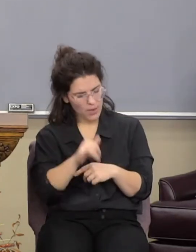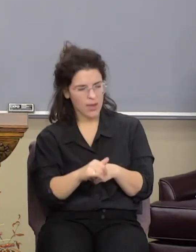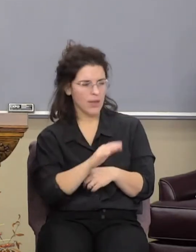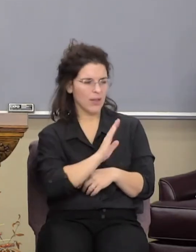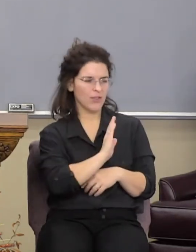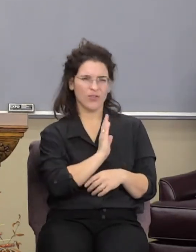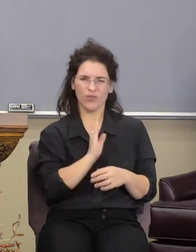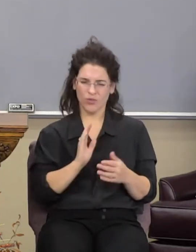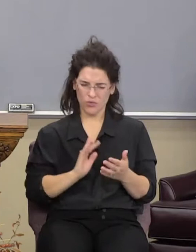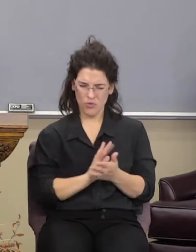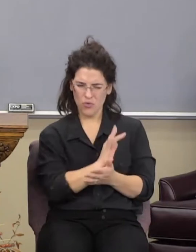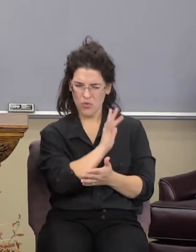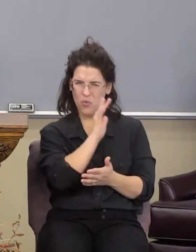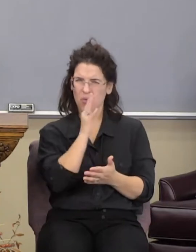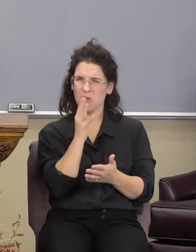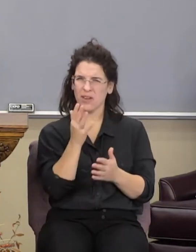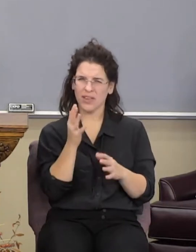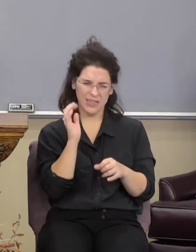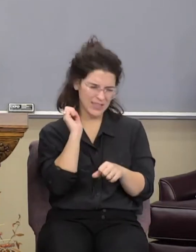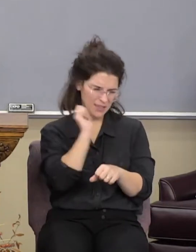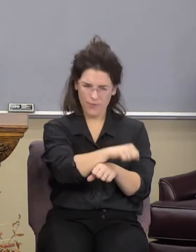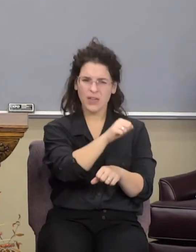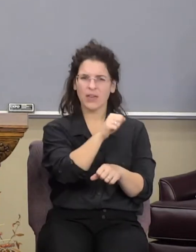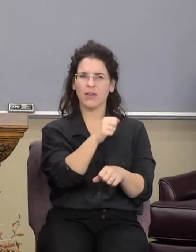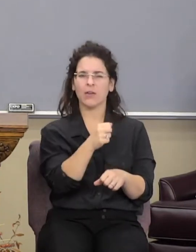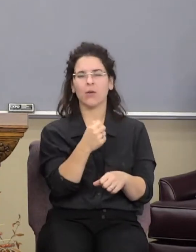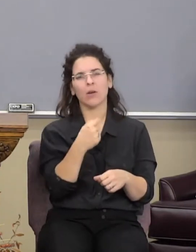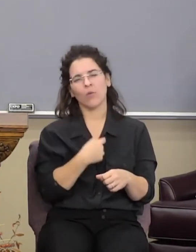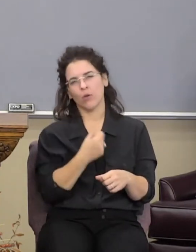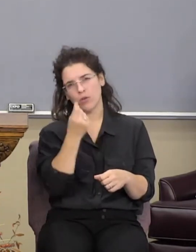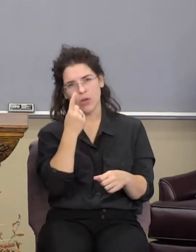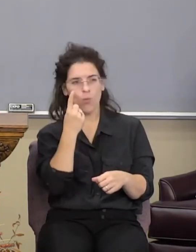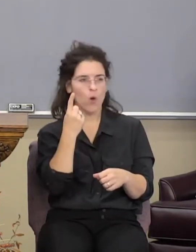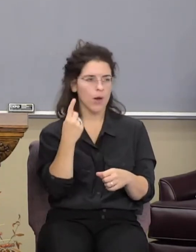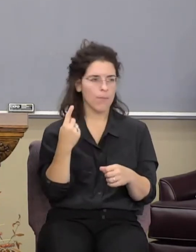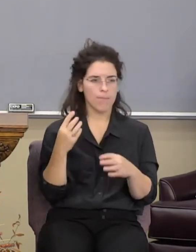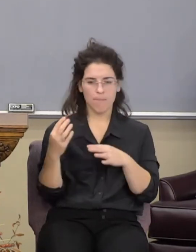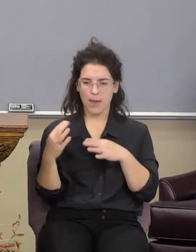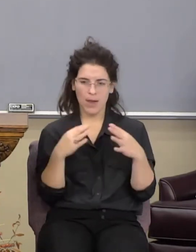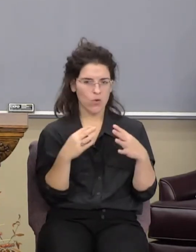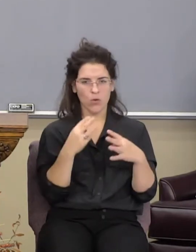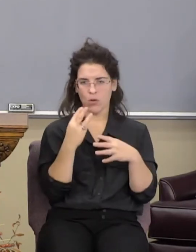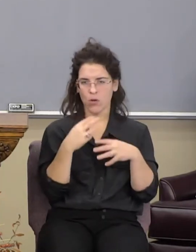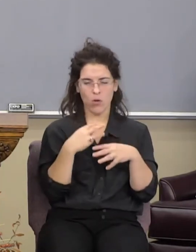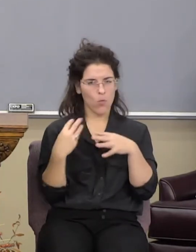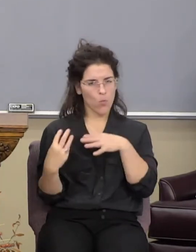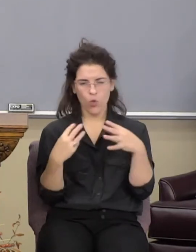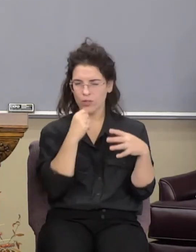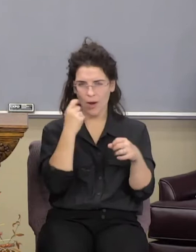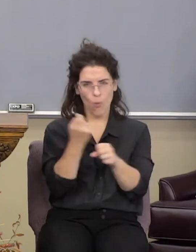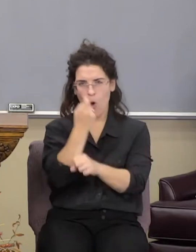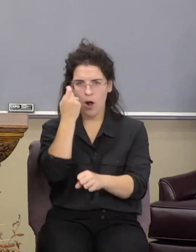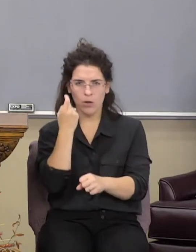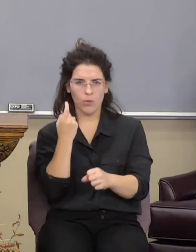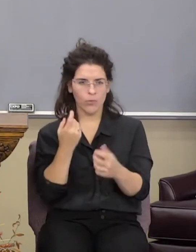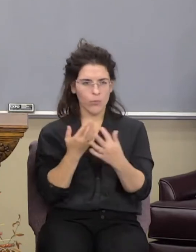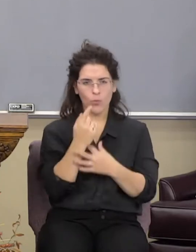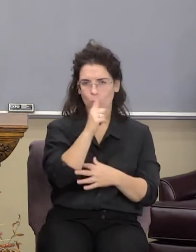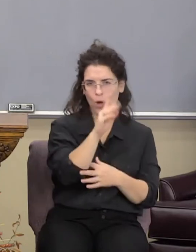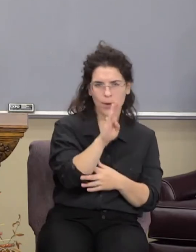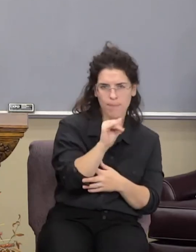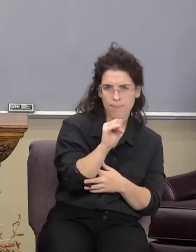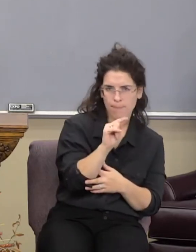there glory in defeat? Now, we understand one battle does not a war make. We understand all of that, okay? What was it about